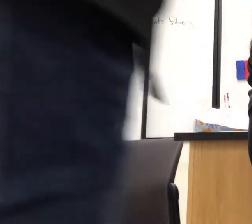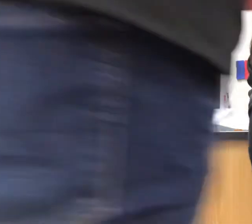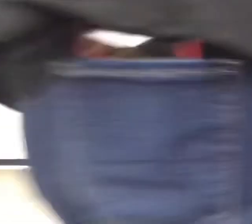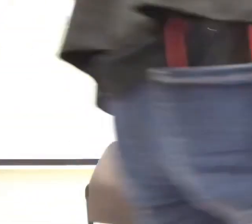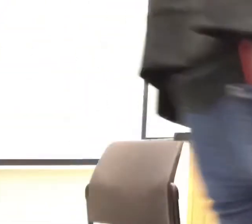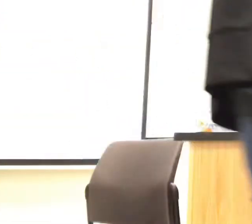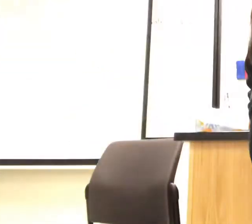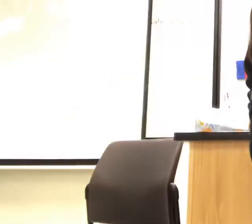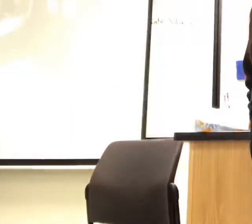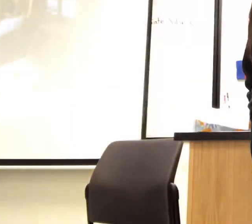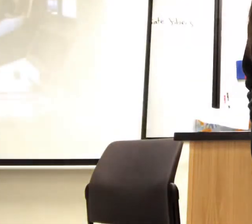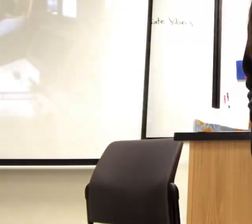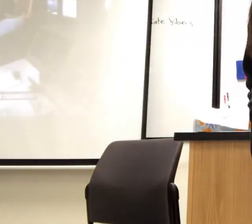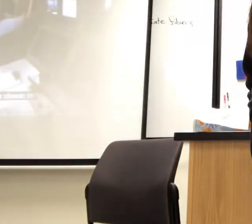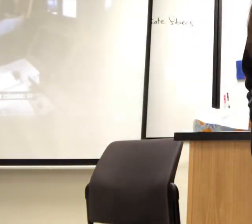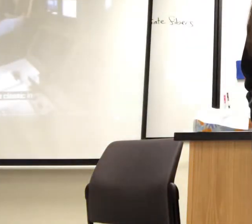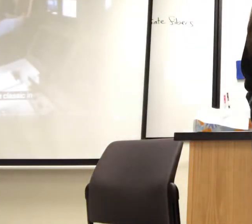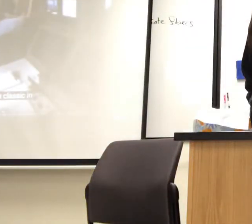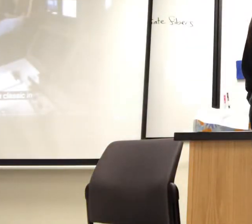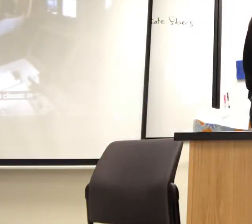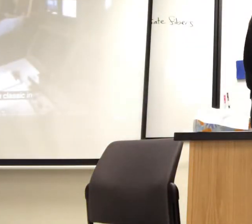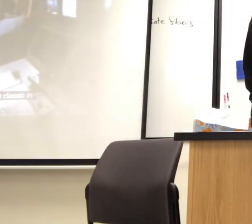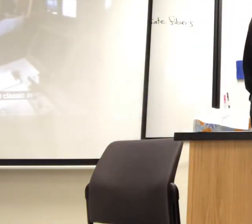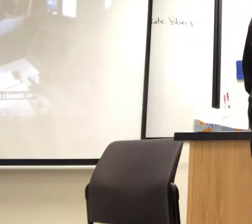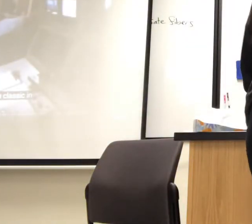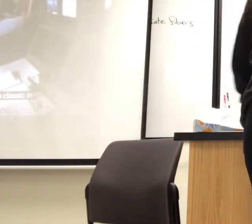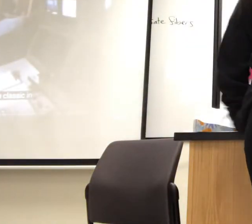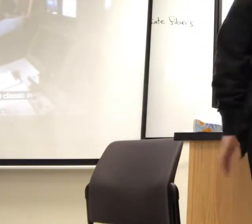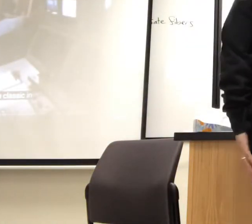I can put that there.